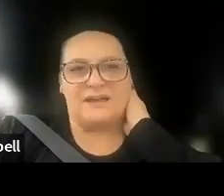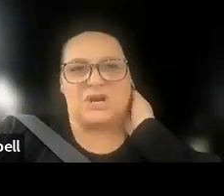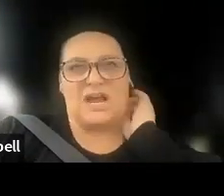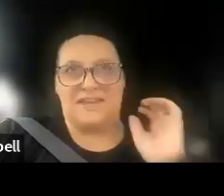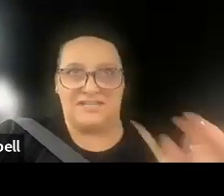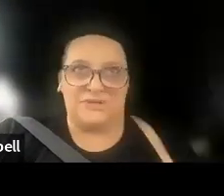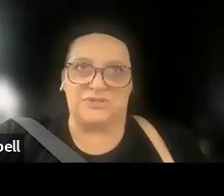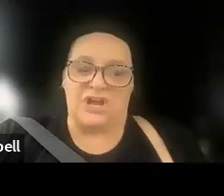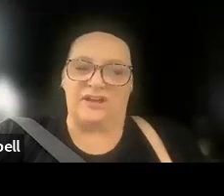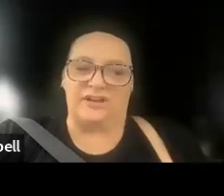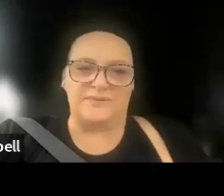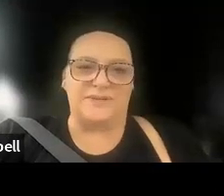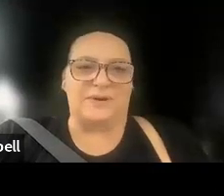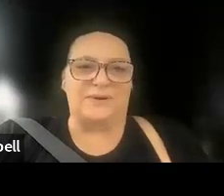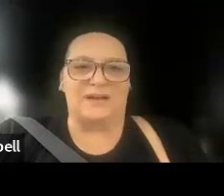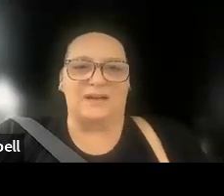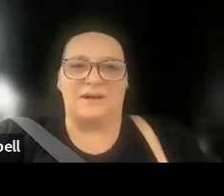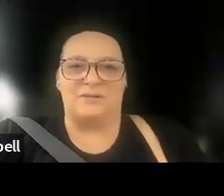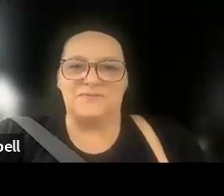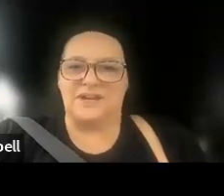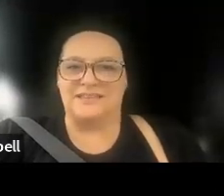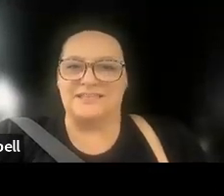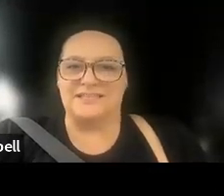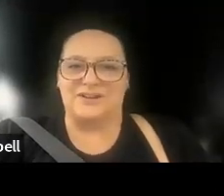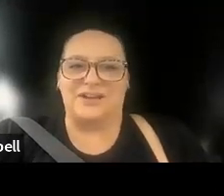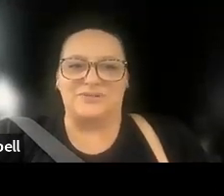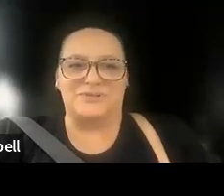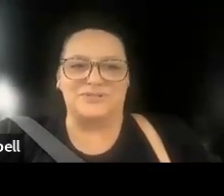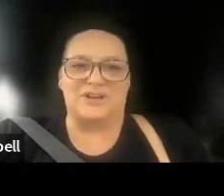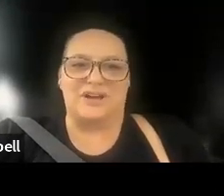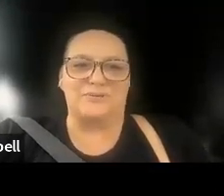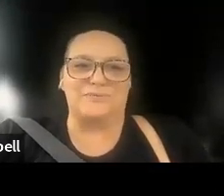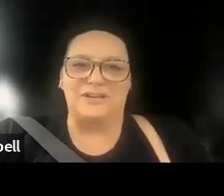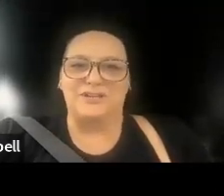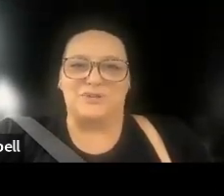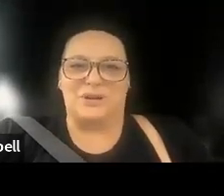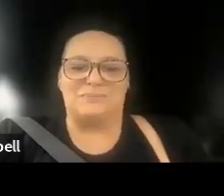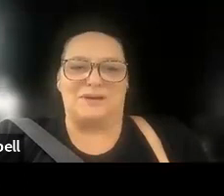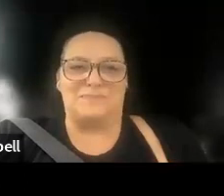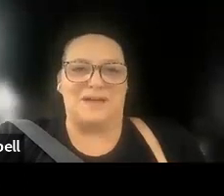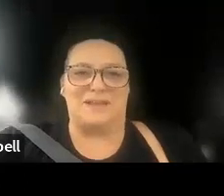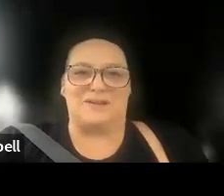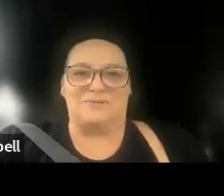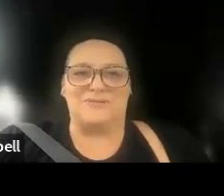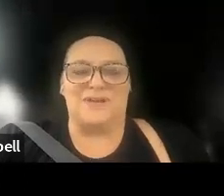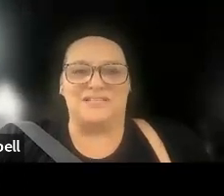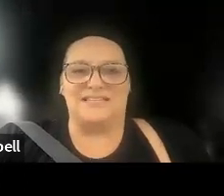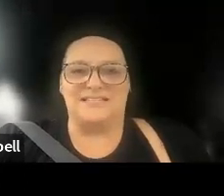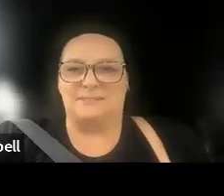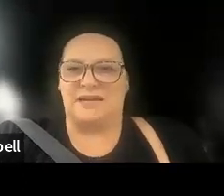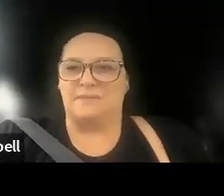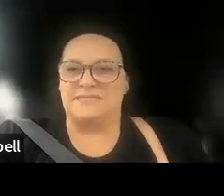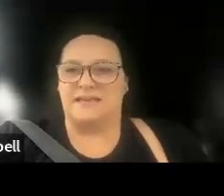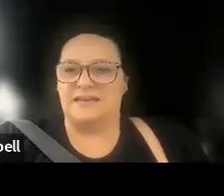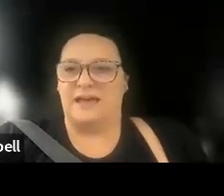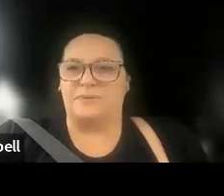I'm driving to Chicago, so I always forget that this is our annual Chicago trip, and it always falls on the